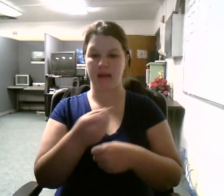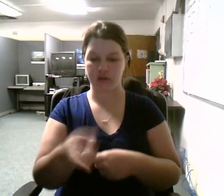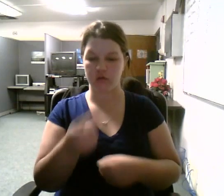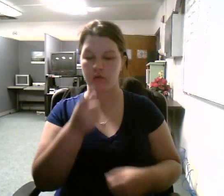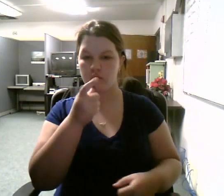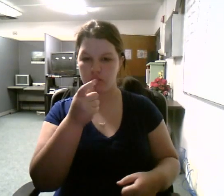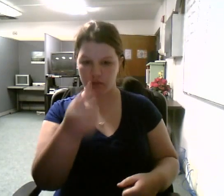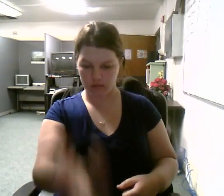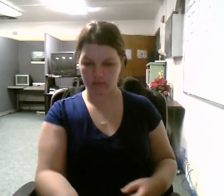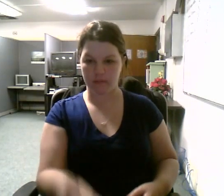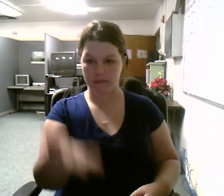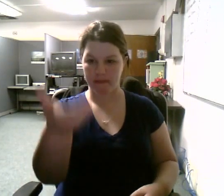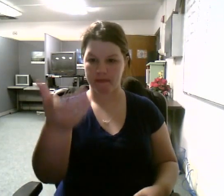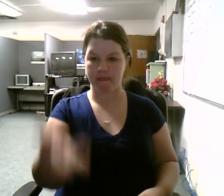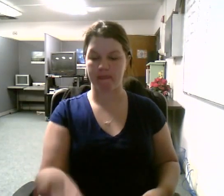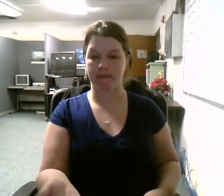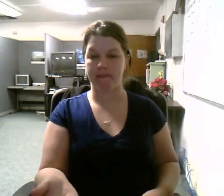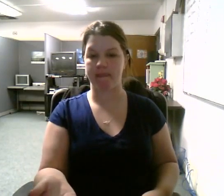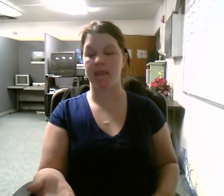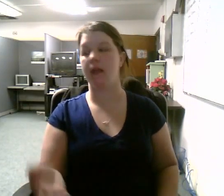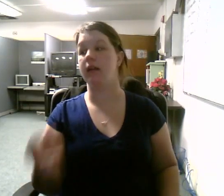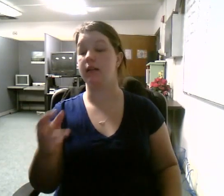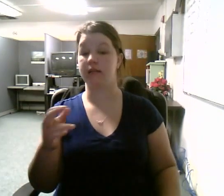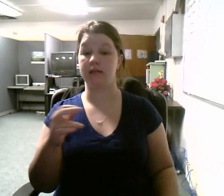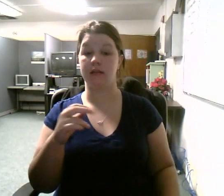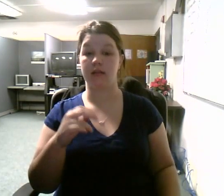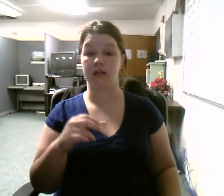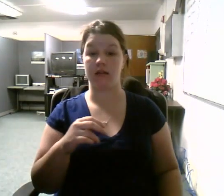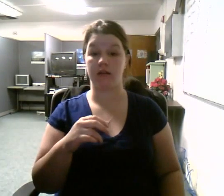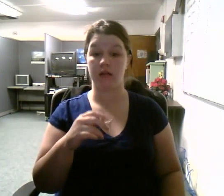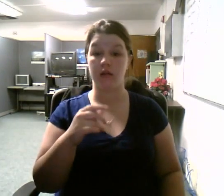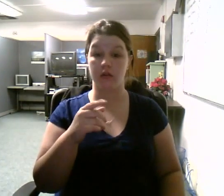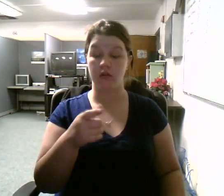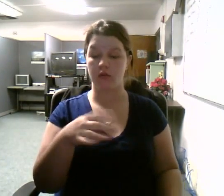the chromosomes and genetic material in the nucleus of the cell.